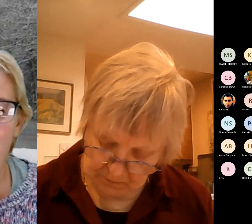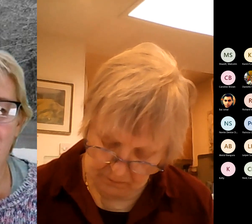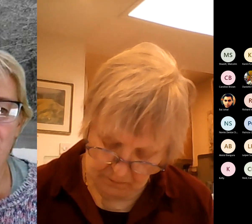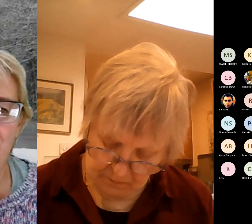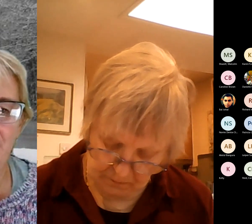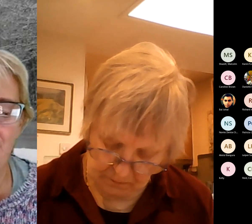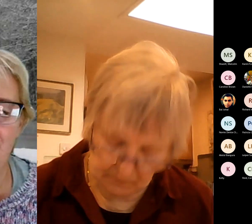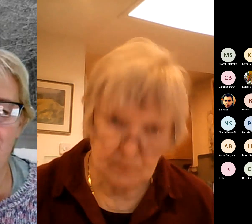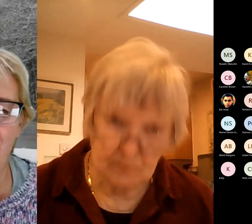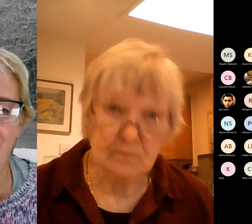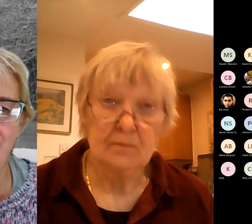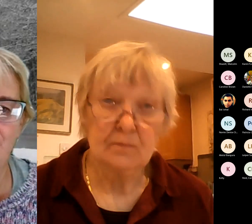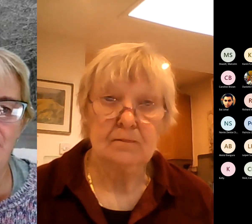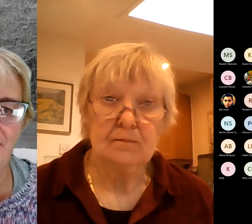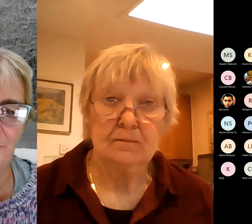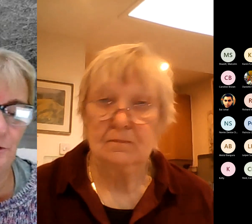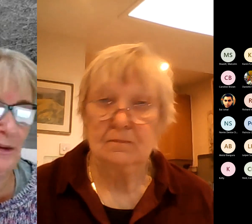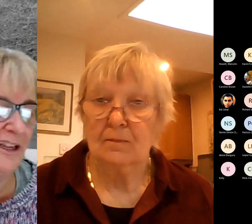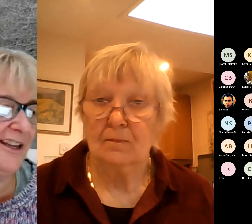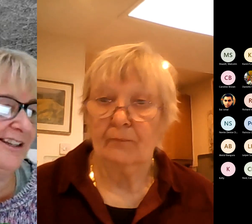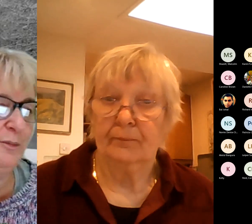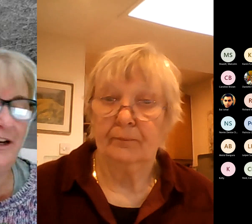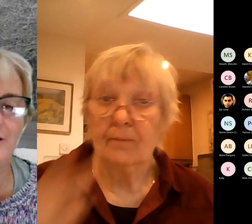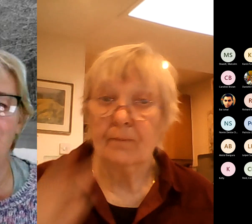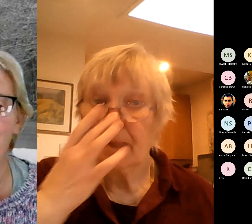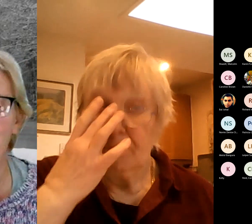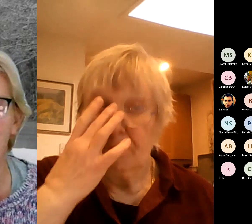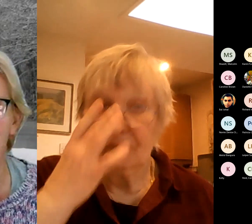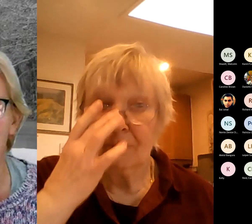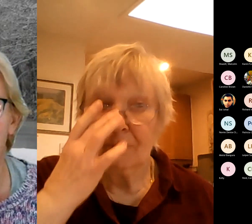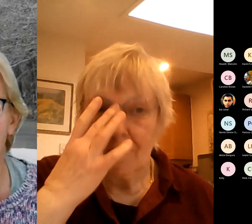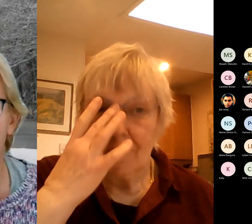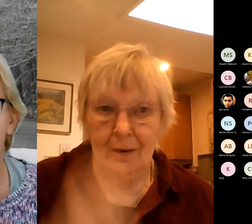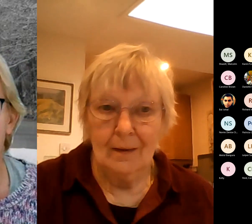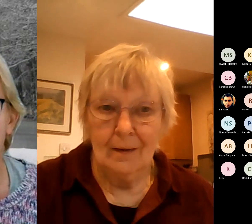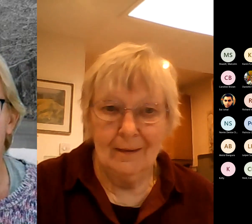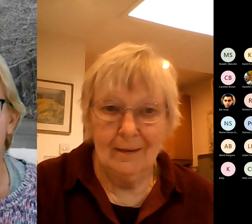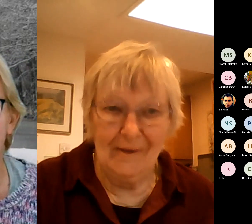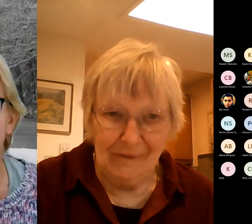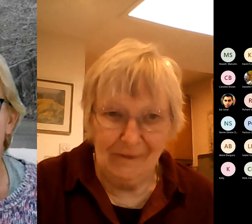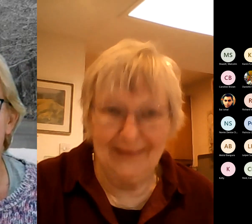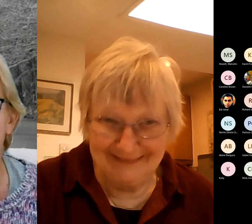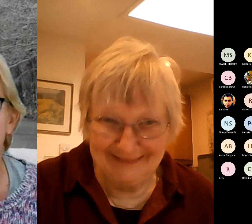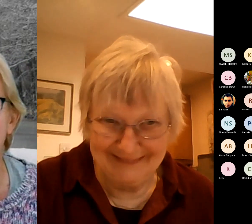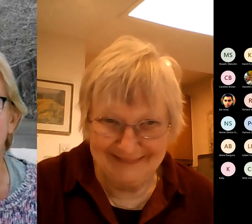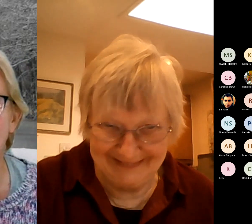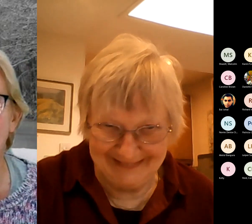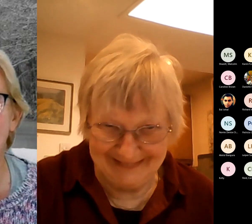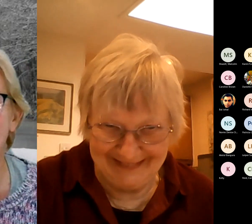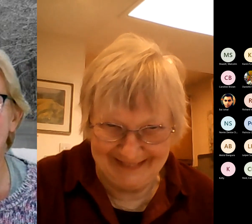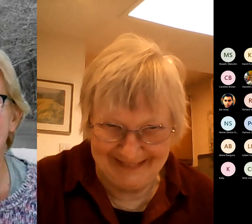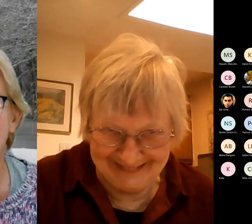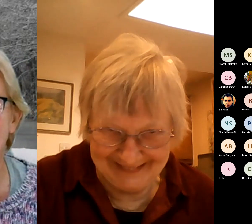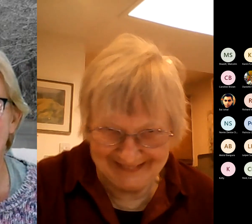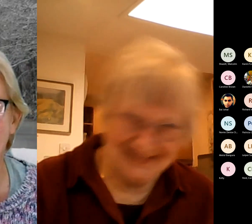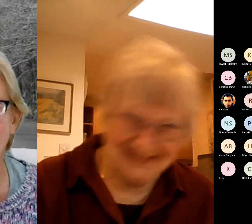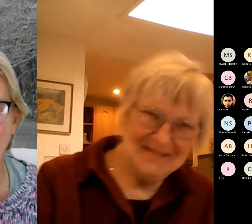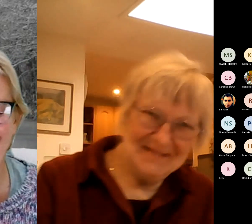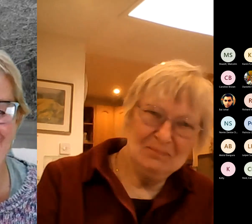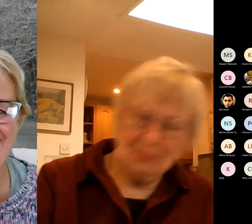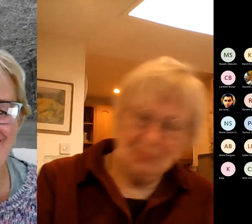And while everybody's doing that, the three guest speakers will be getting a little bit nervous because they're going to be getting the questions.